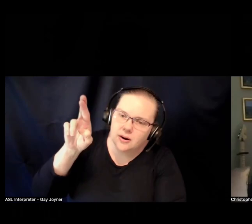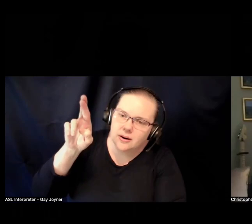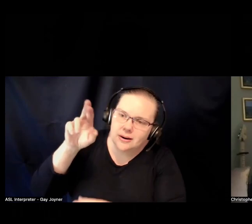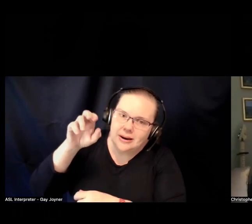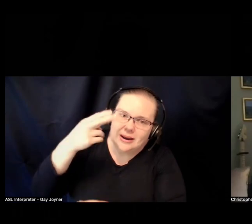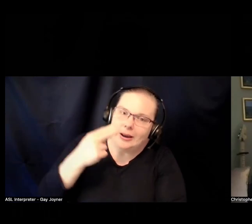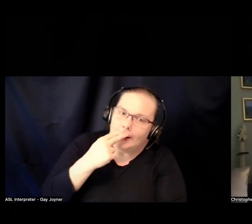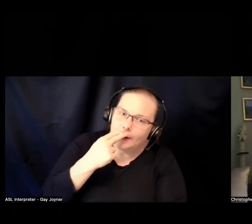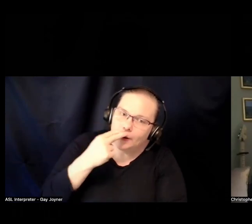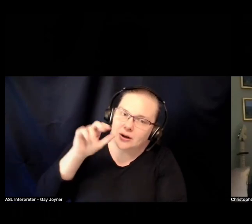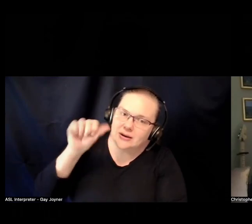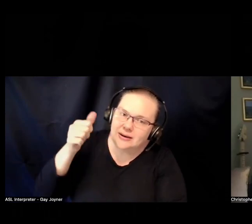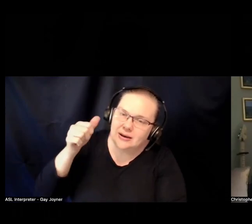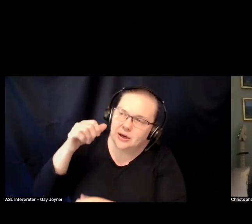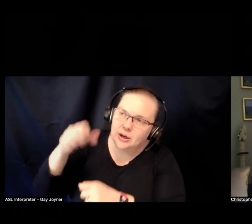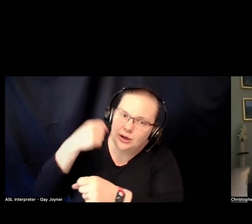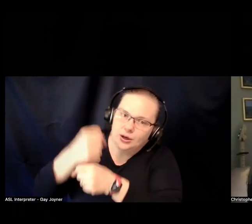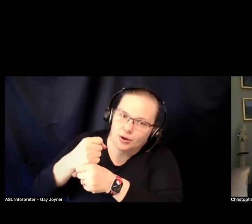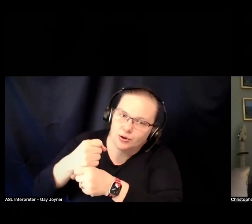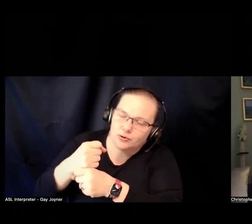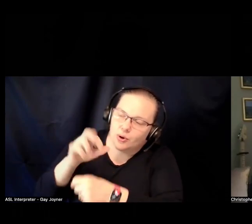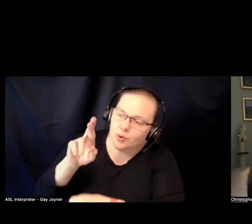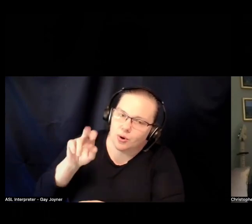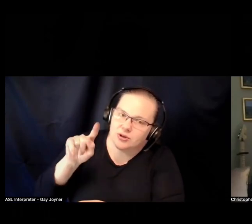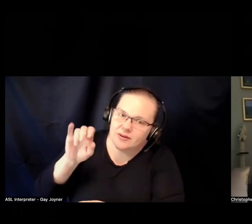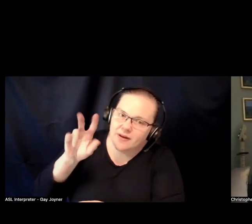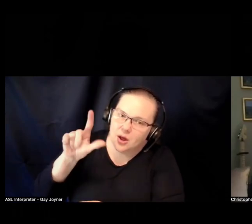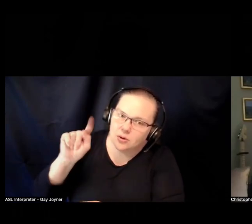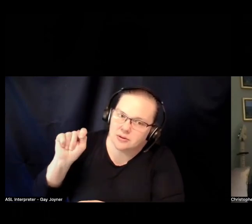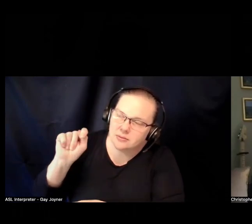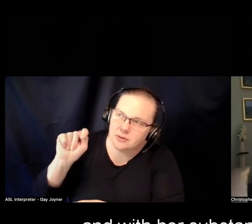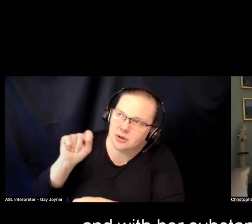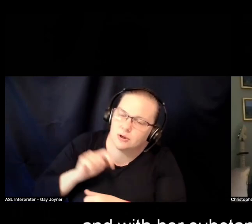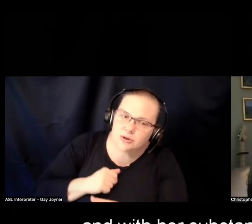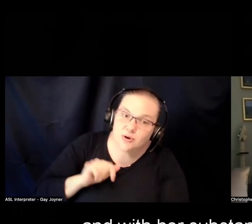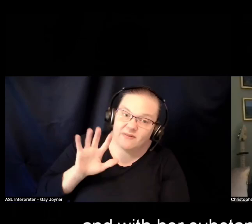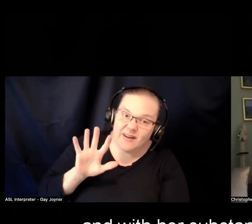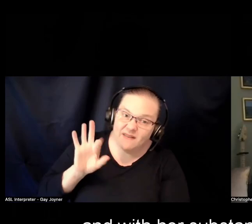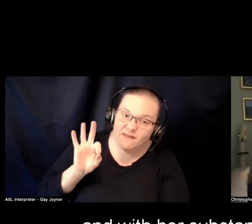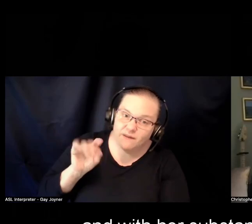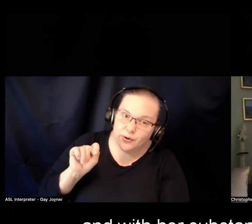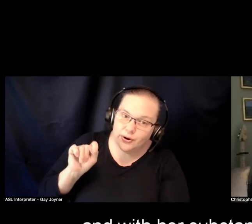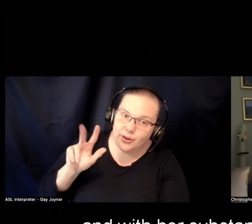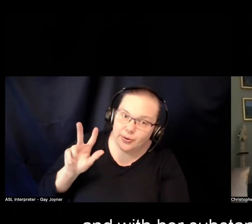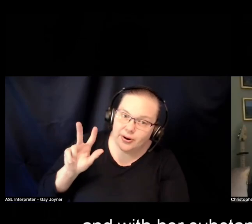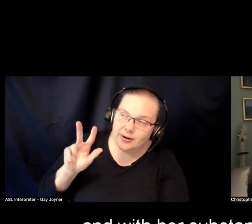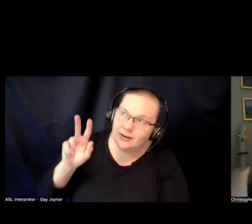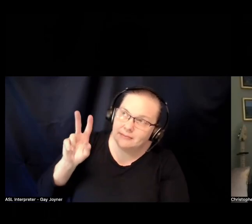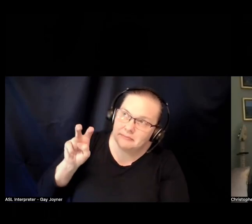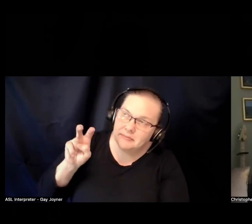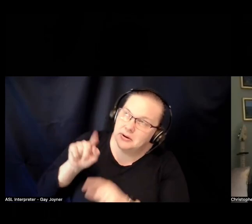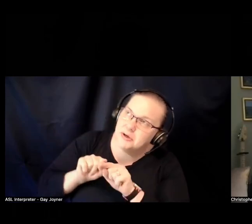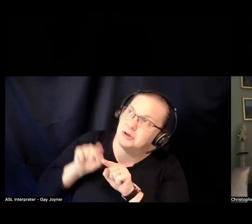Hitler, 10 years of Roosevelt. Anna stood to her full 5'3", and with her substantial heels of the WAC